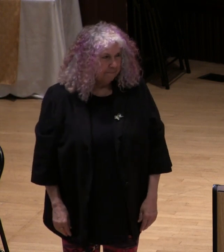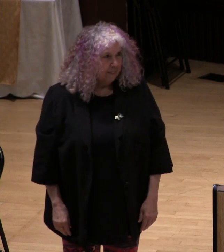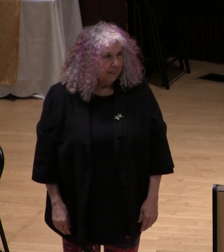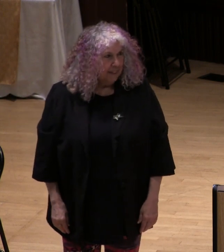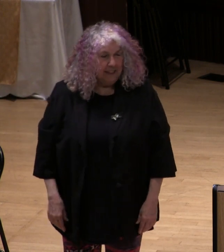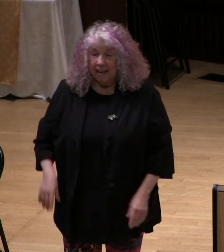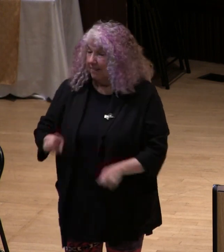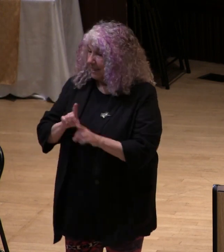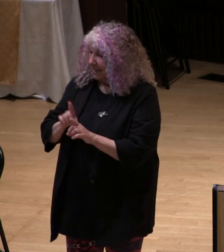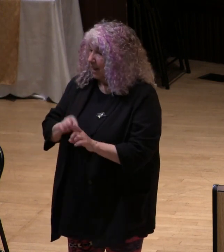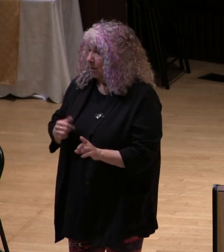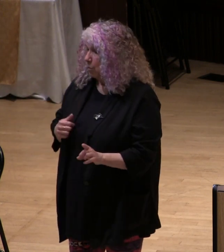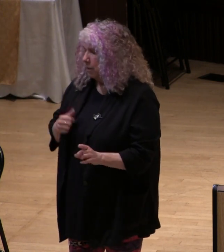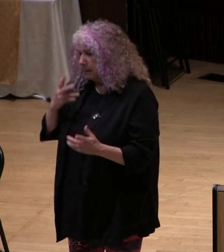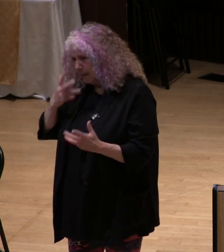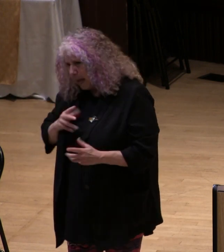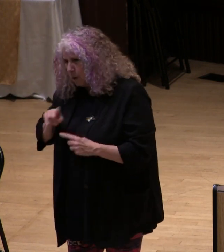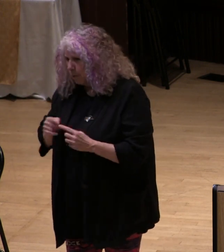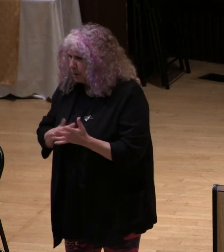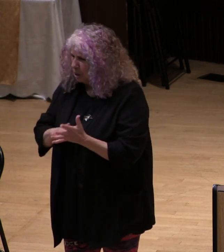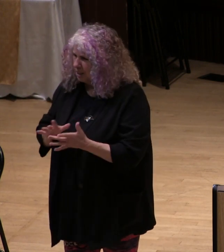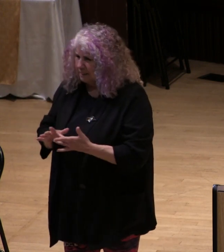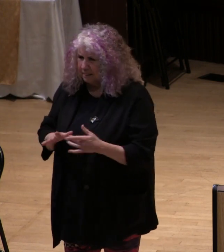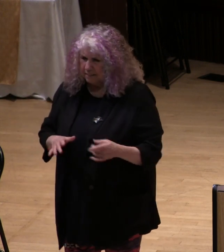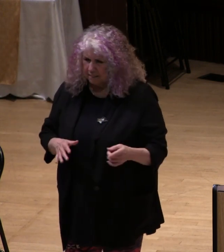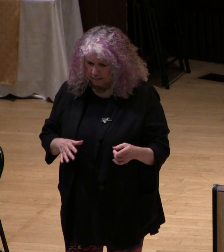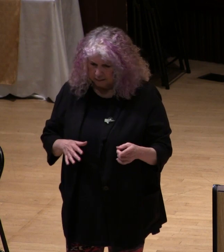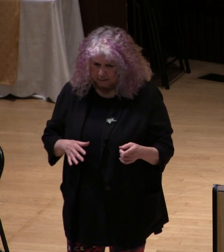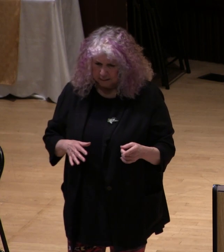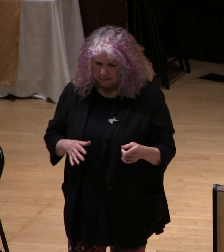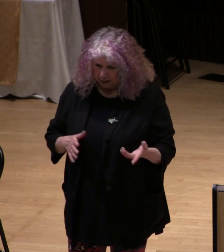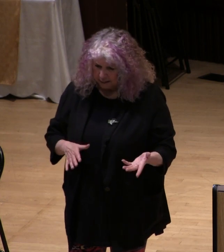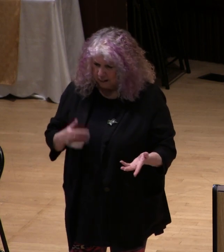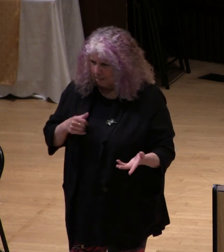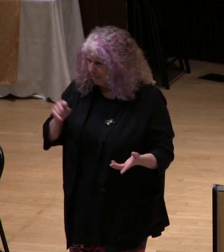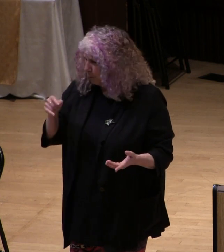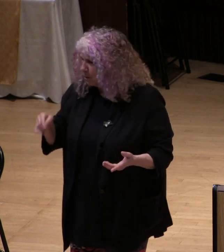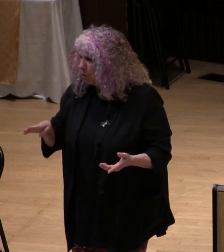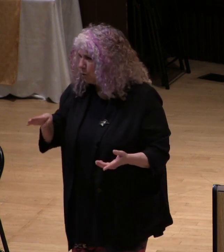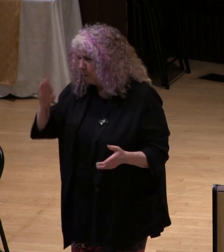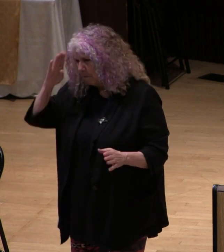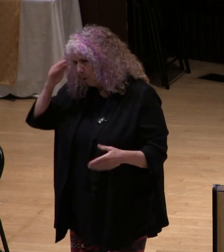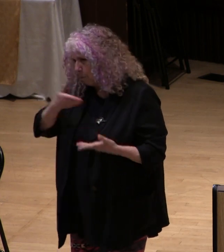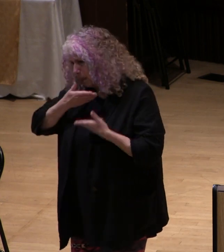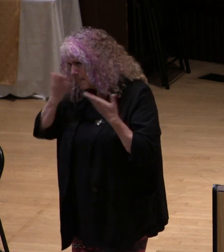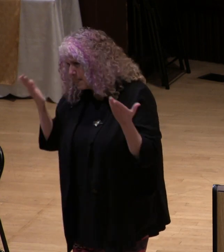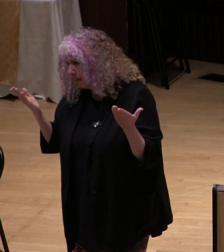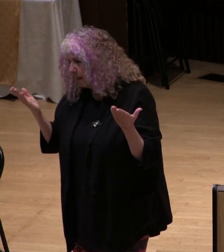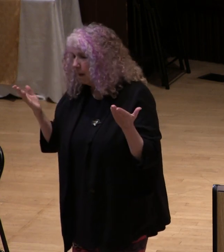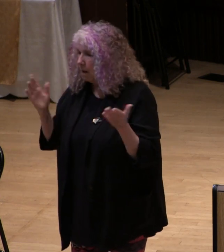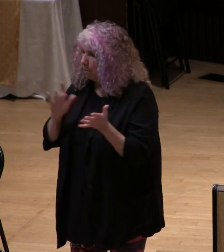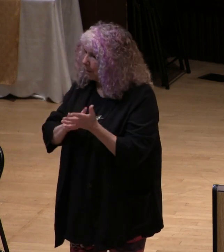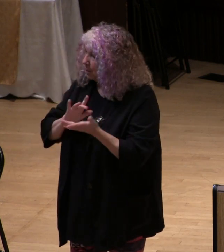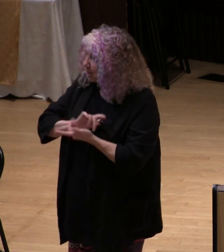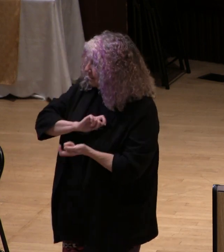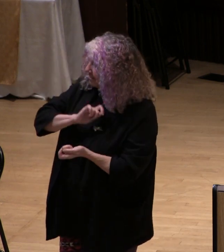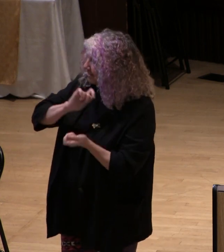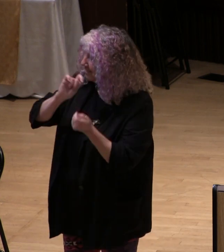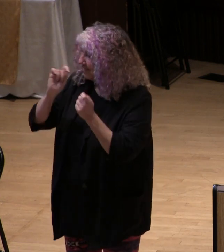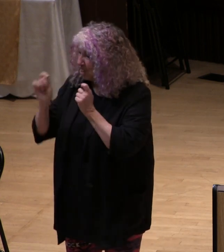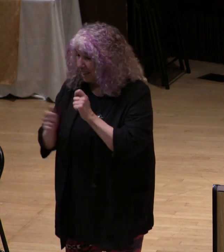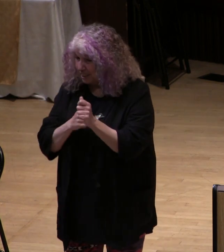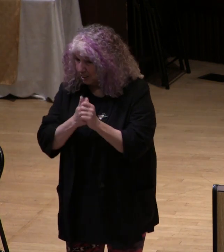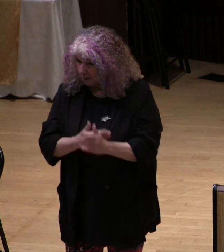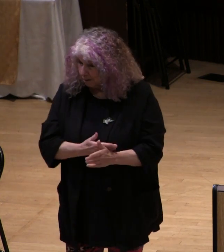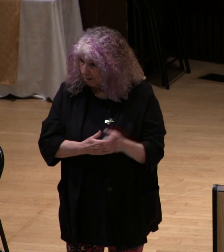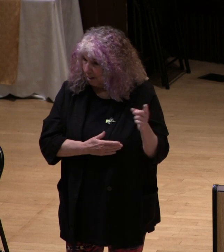The disciples were in despair when Jesus died. They were in a tomb of hopelessness, but Jesus transformed them from